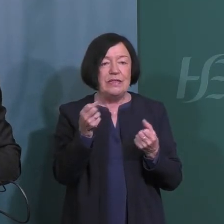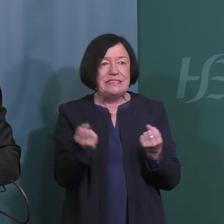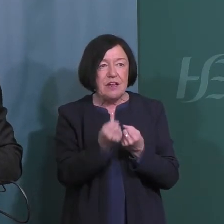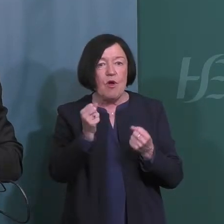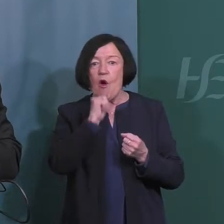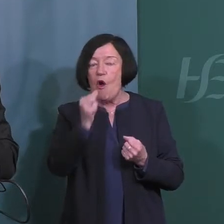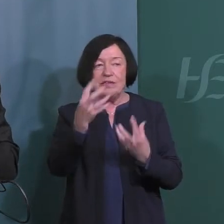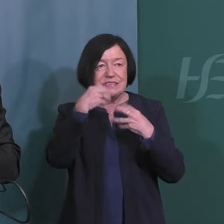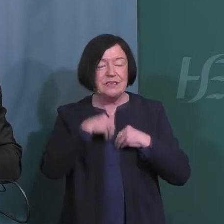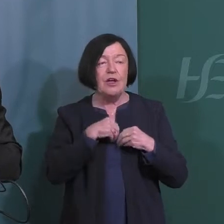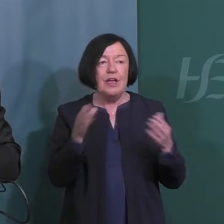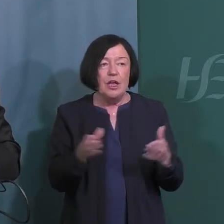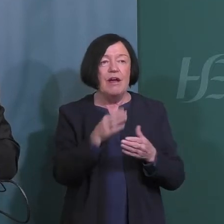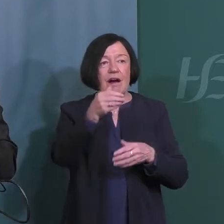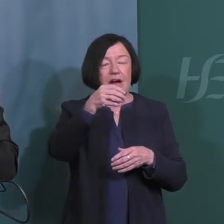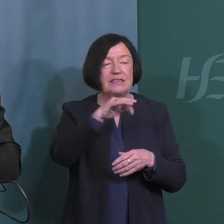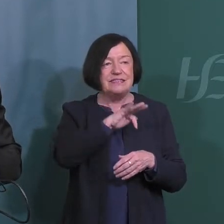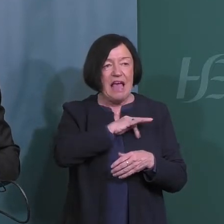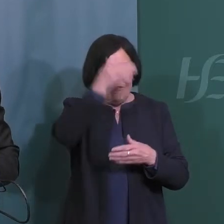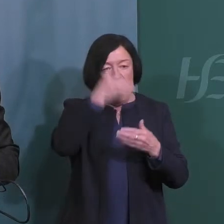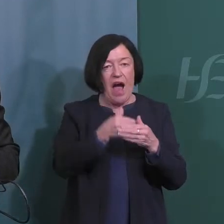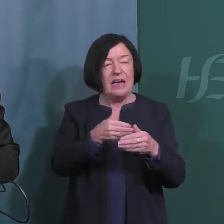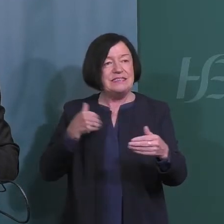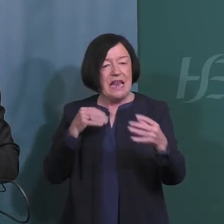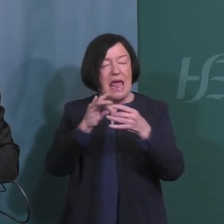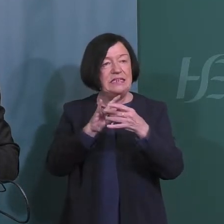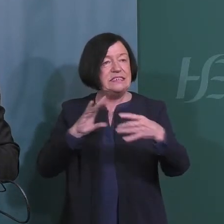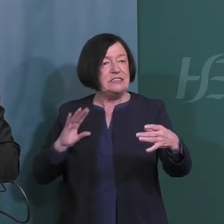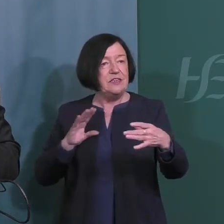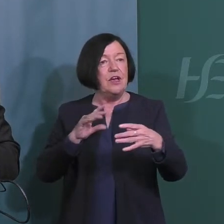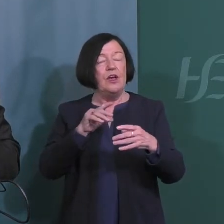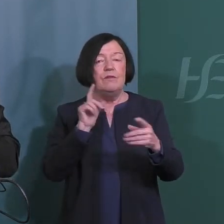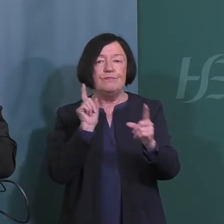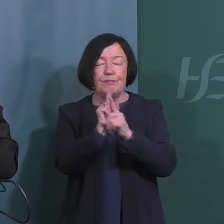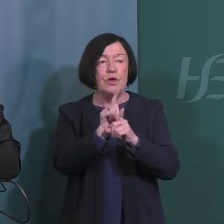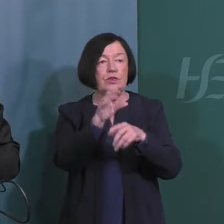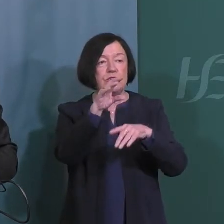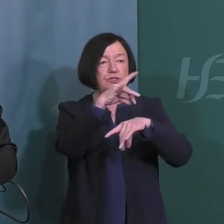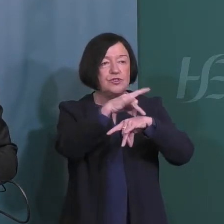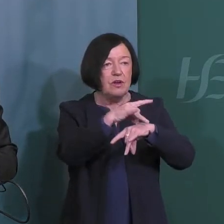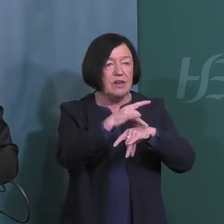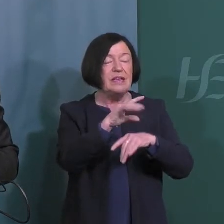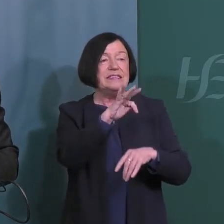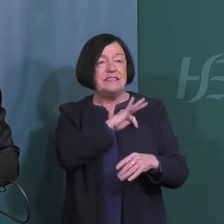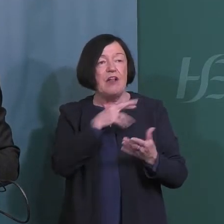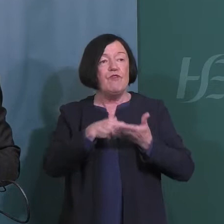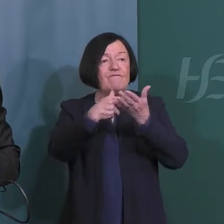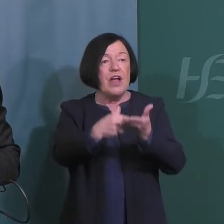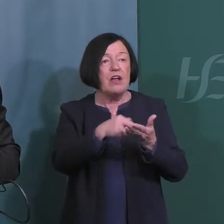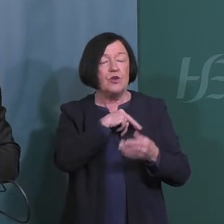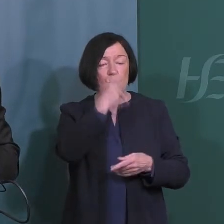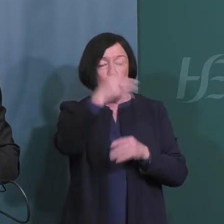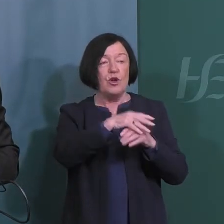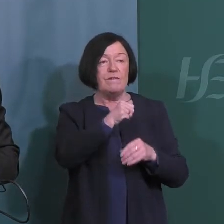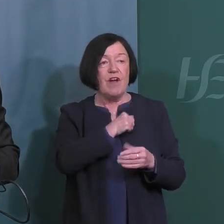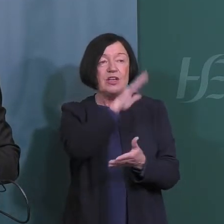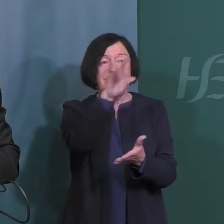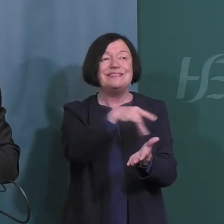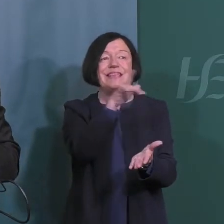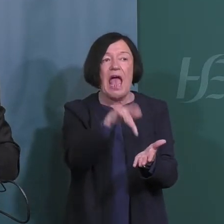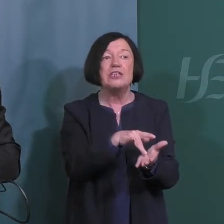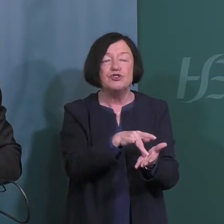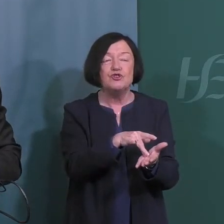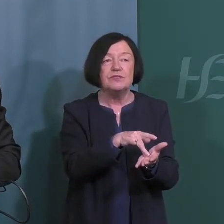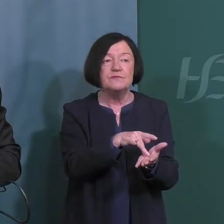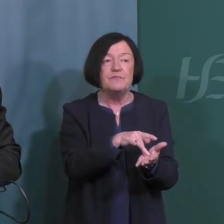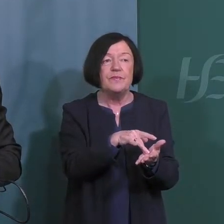encourage everybody to do. So do isolate, do seek a consultation with your GP, do self-refer yourself into one of our centres,